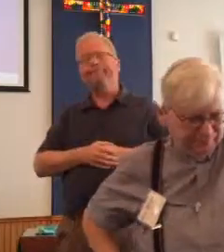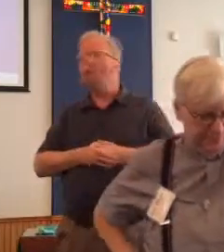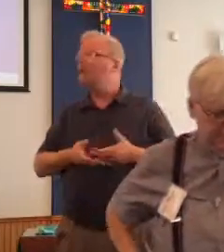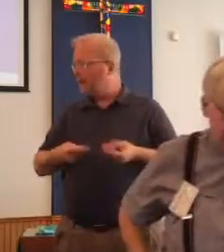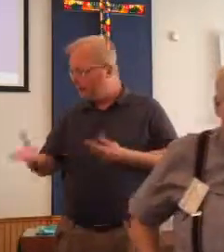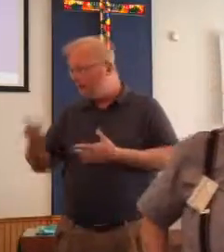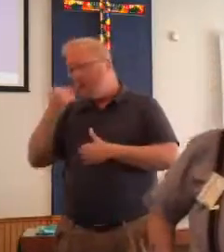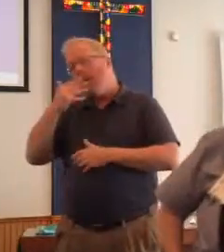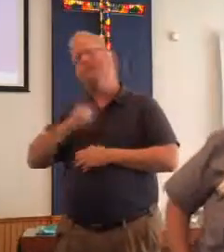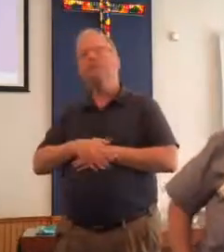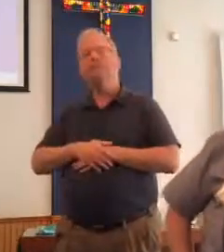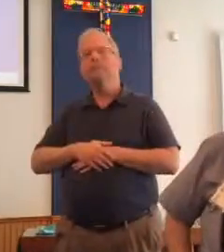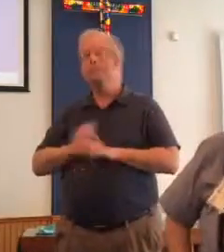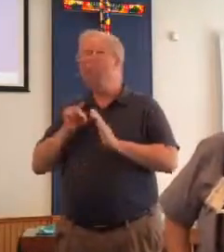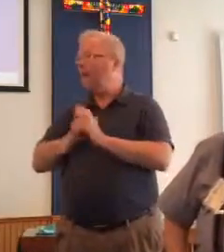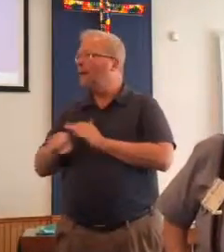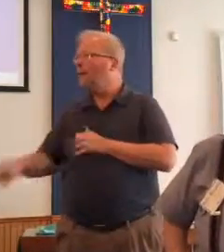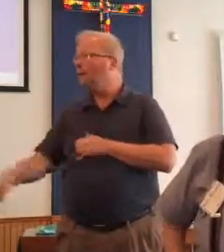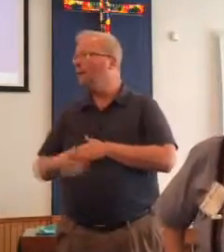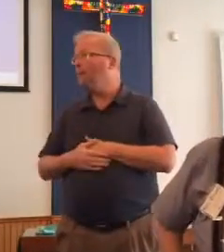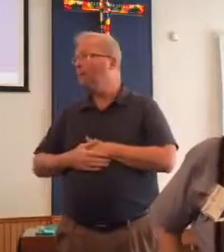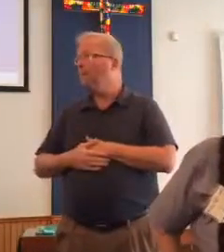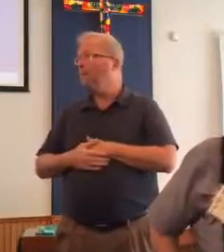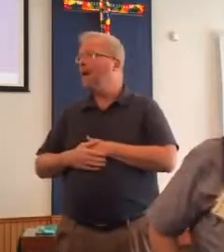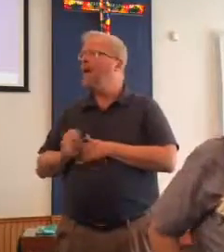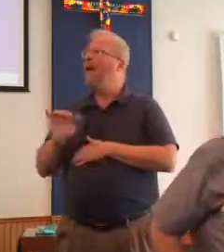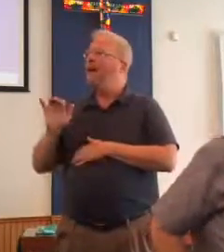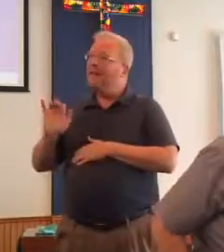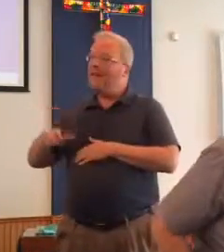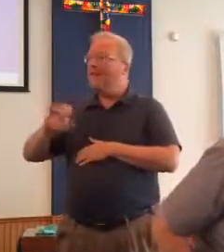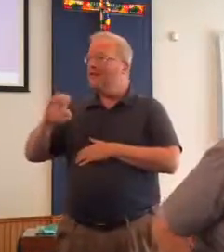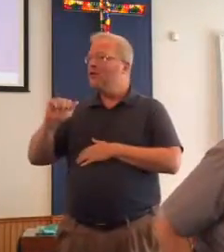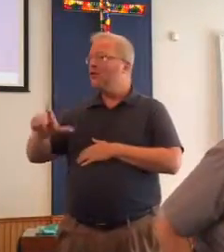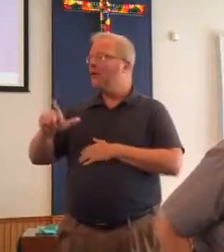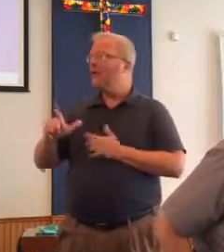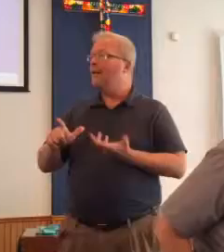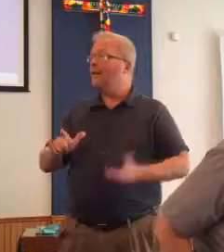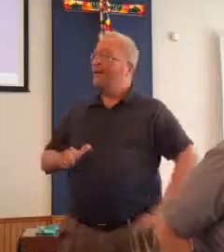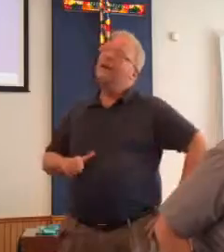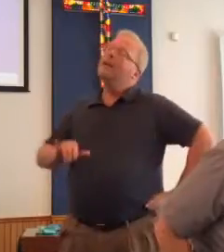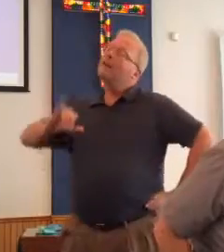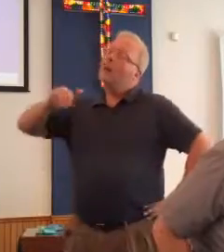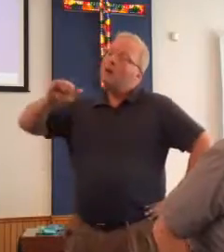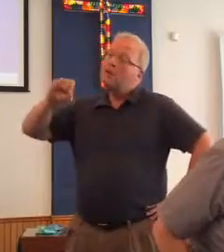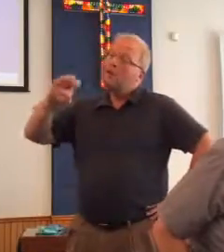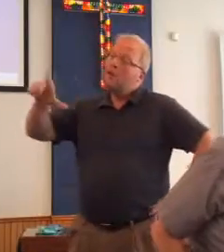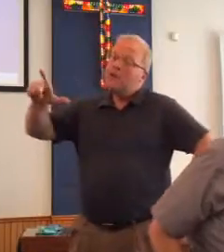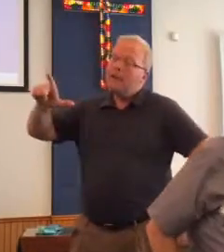Now, who's the hero of the story?